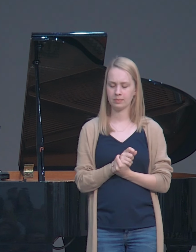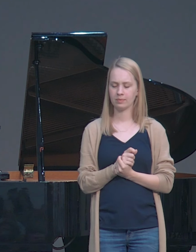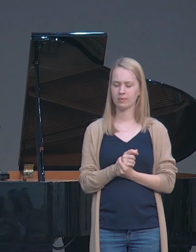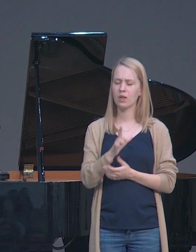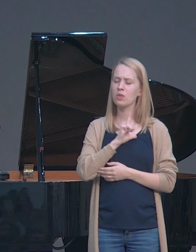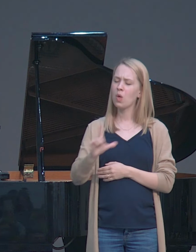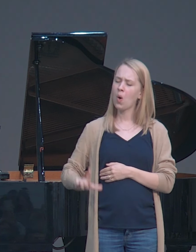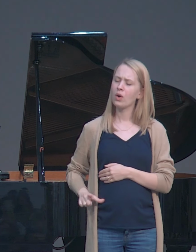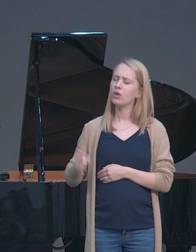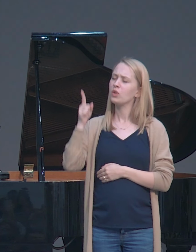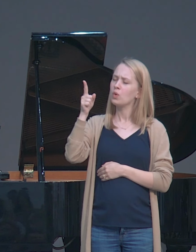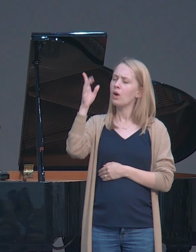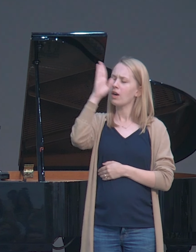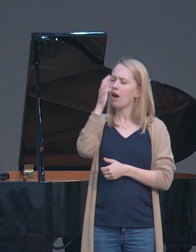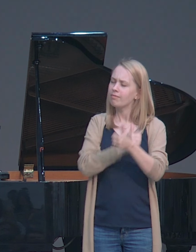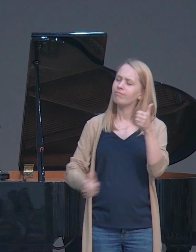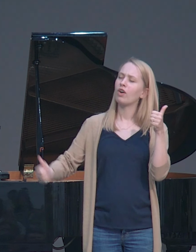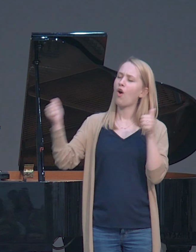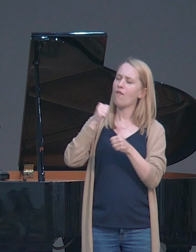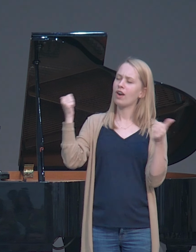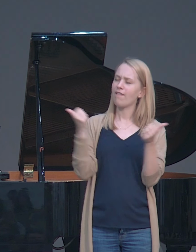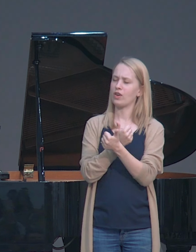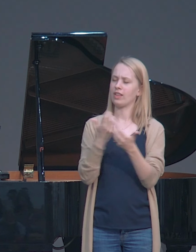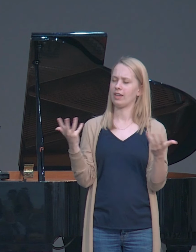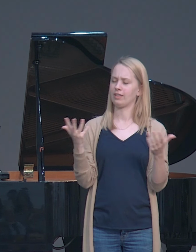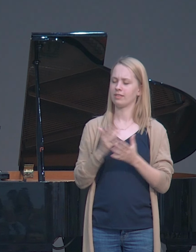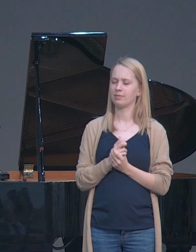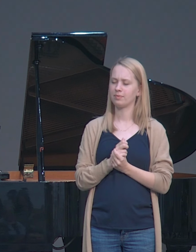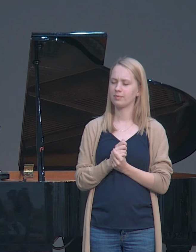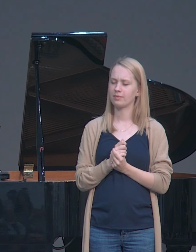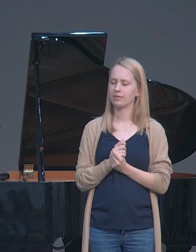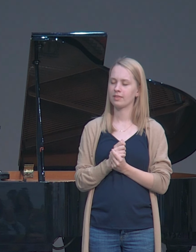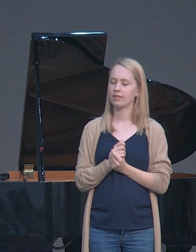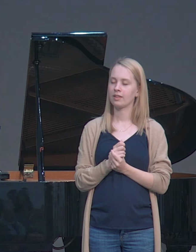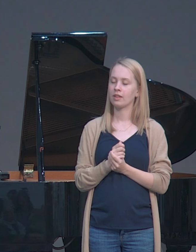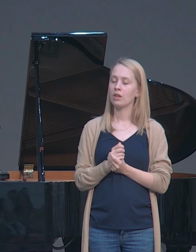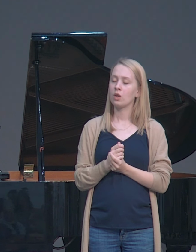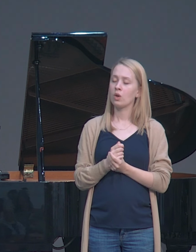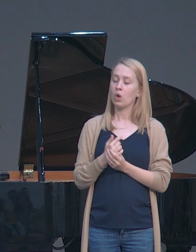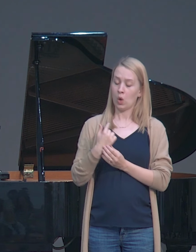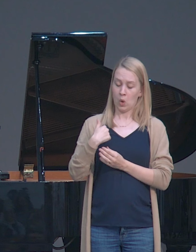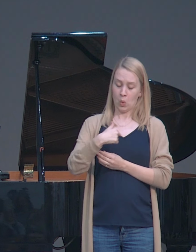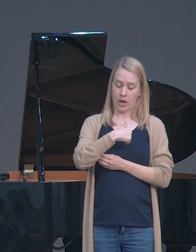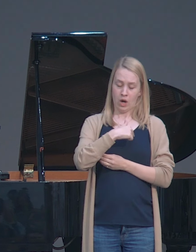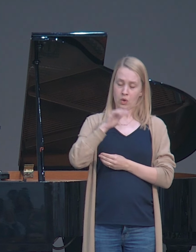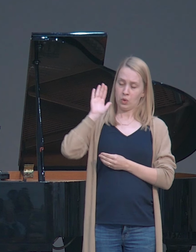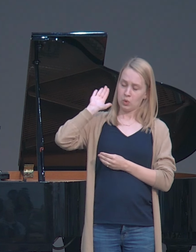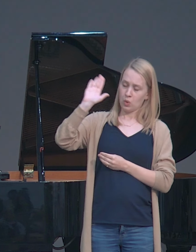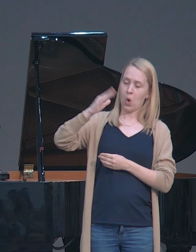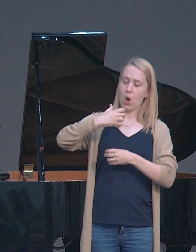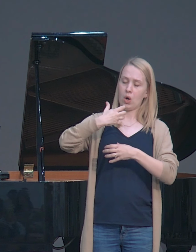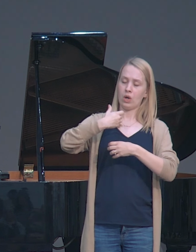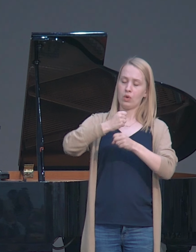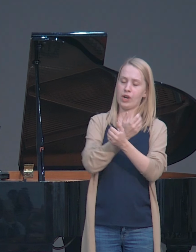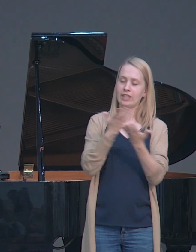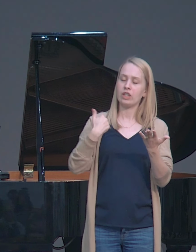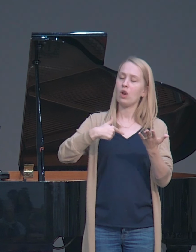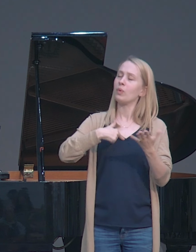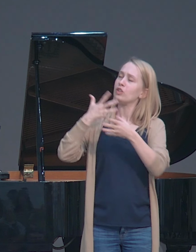Lord, you are God over all things. As your creation, we belong to you. We trust you that you're sovereign and that you're good.